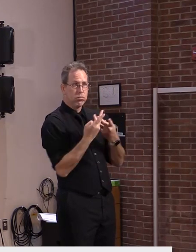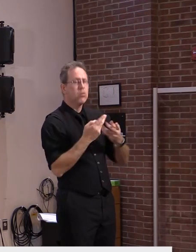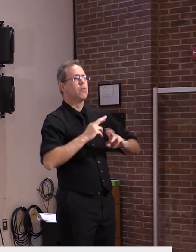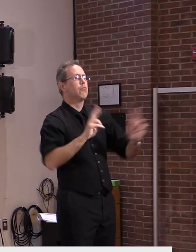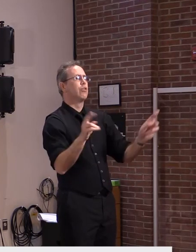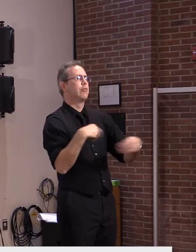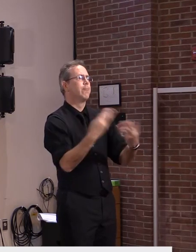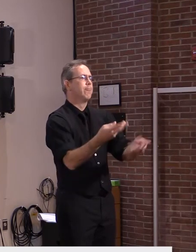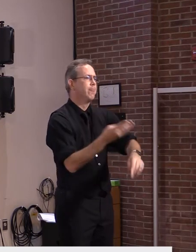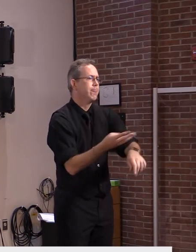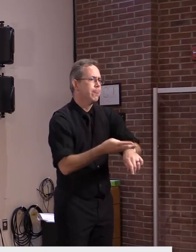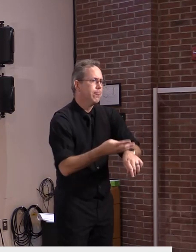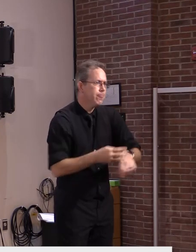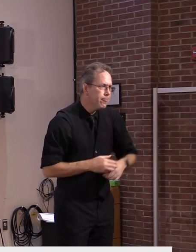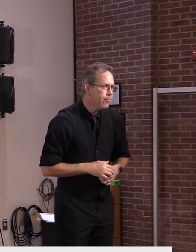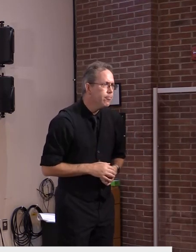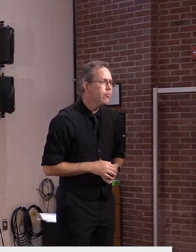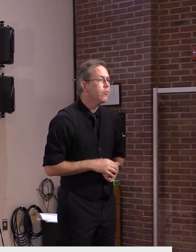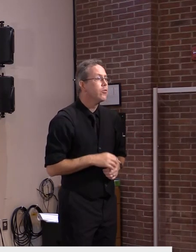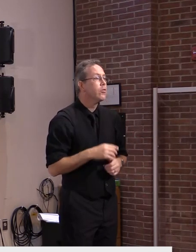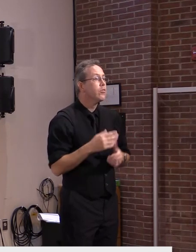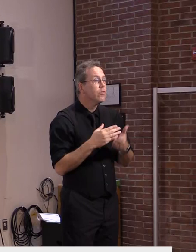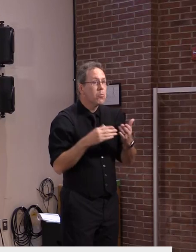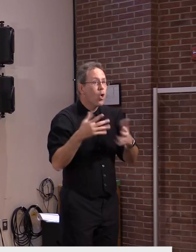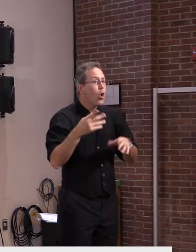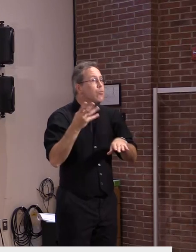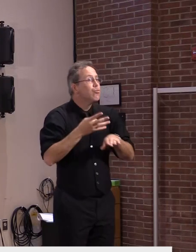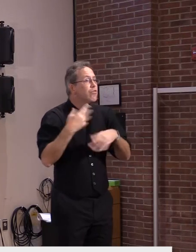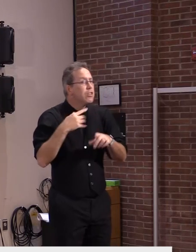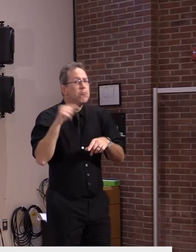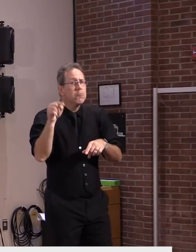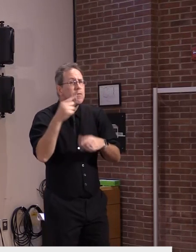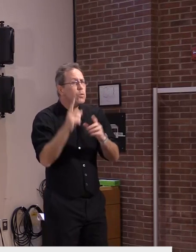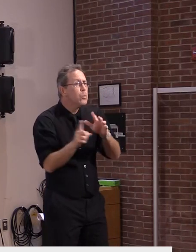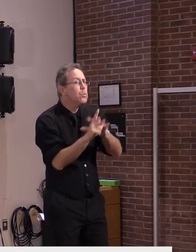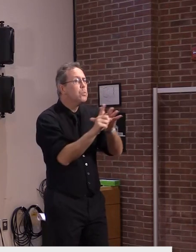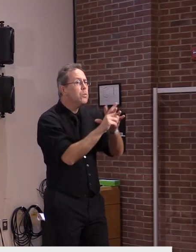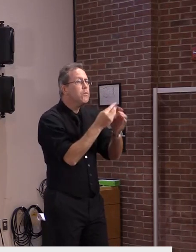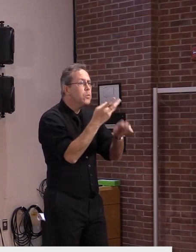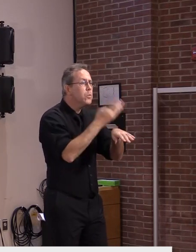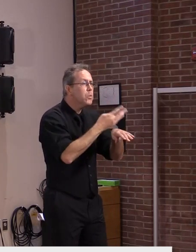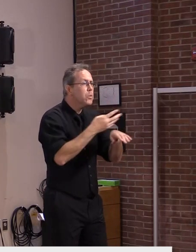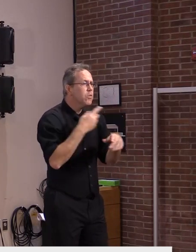in the state of Vermont, just not at the rate that I was quoting. Thank you.